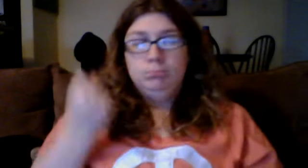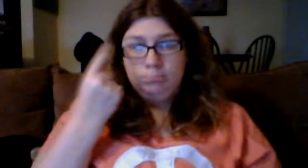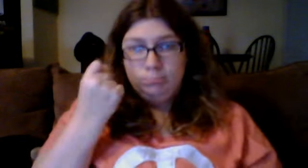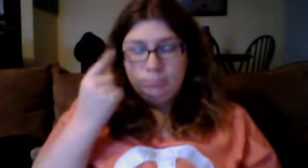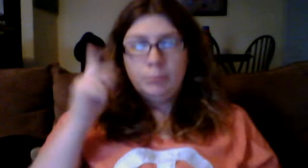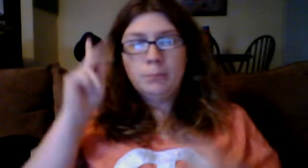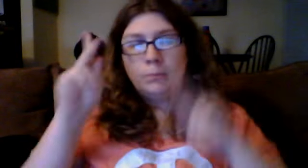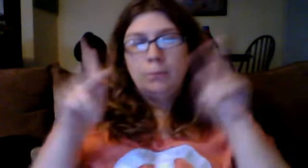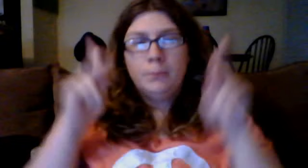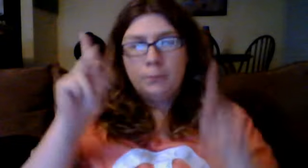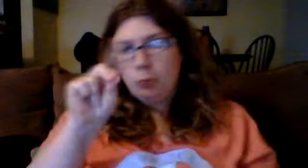night.